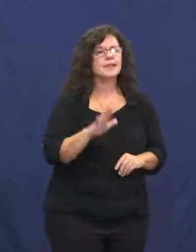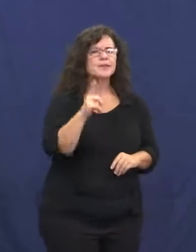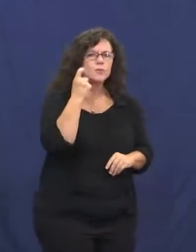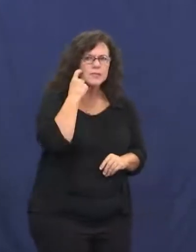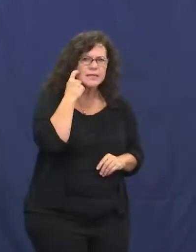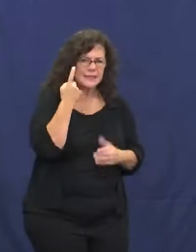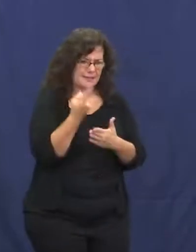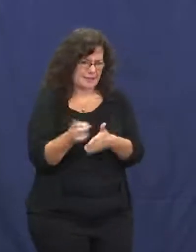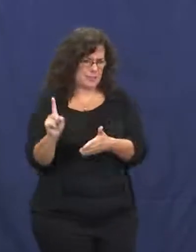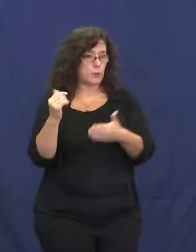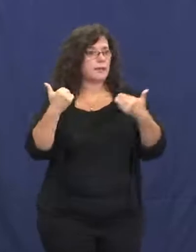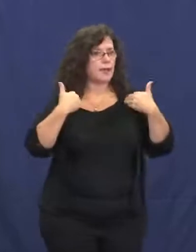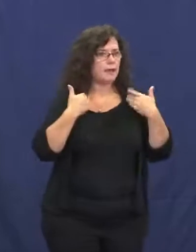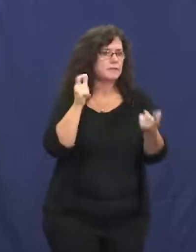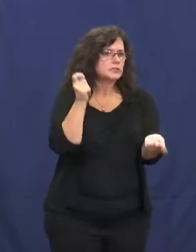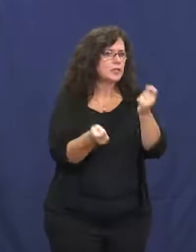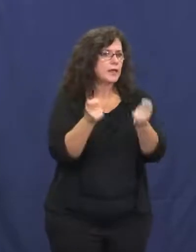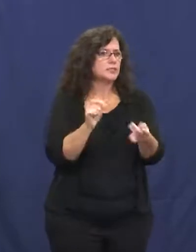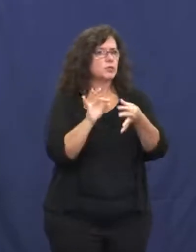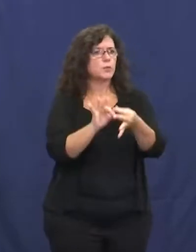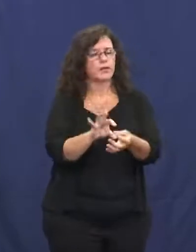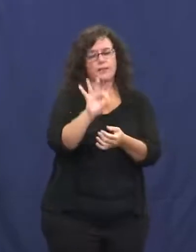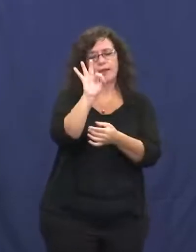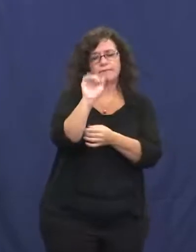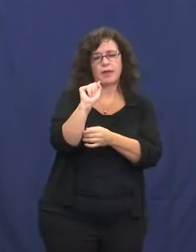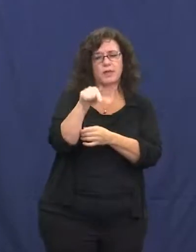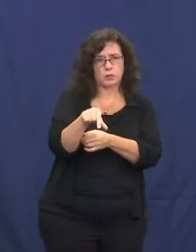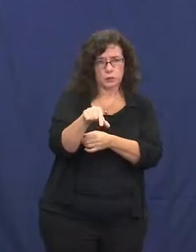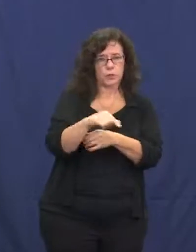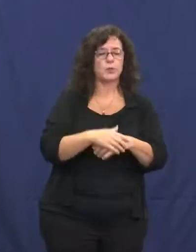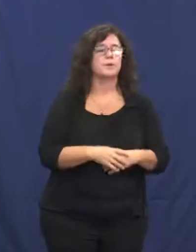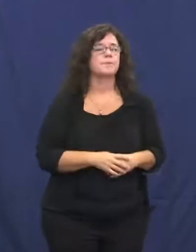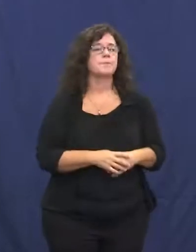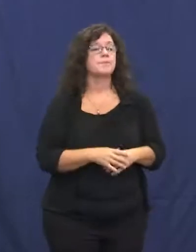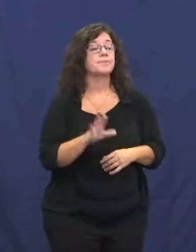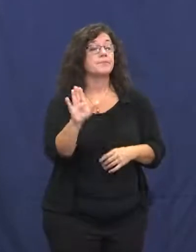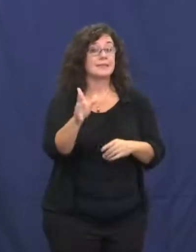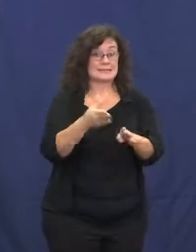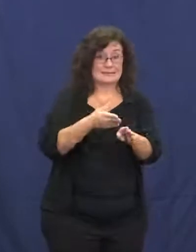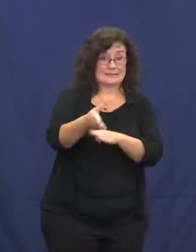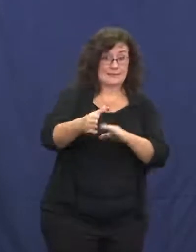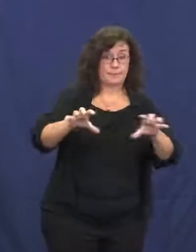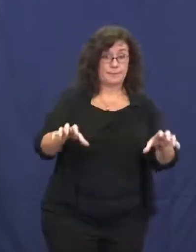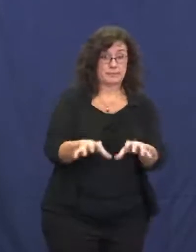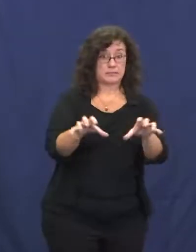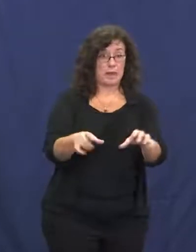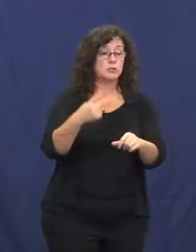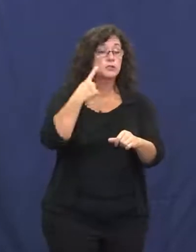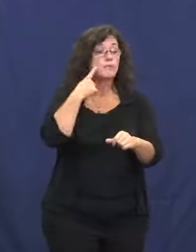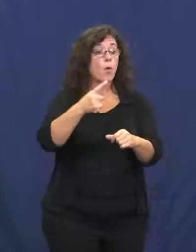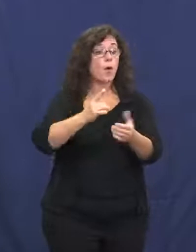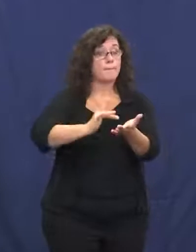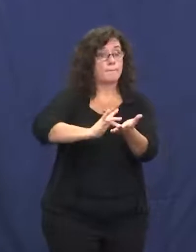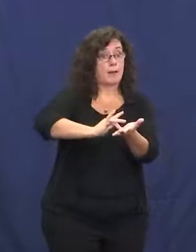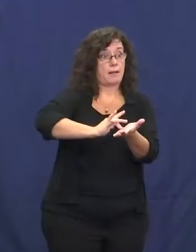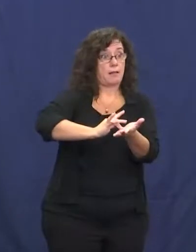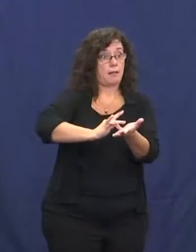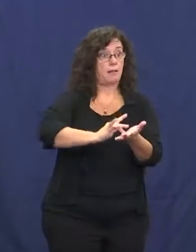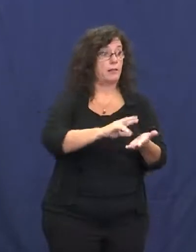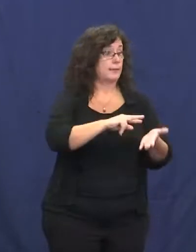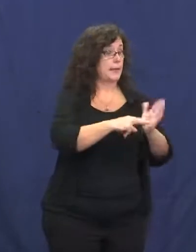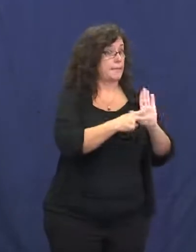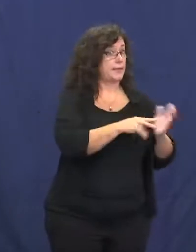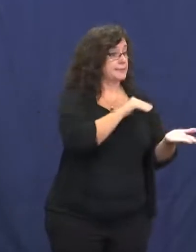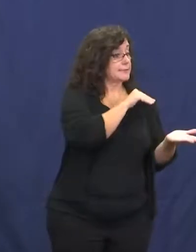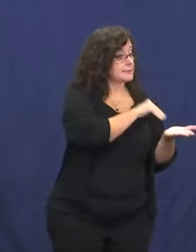with our frequently asked questions. Medical massage is an example where we've identified that if you have a referral by a